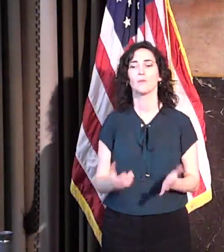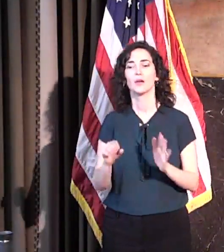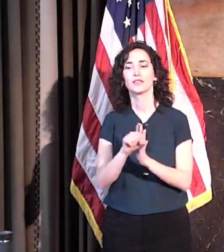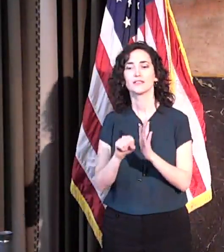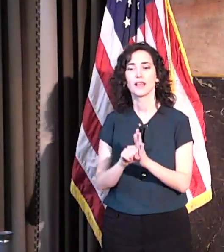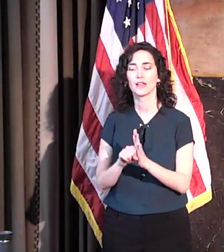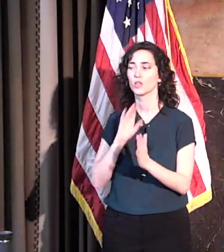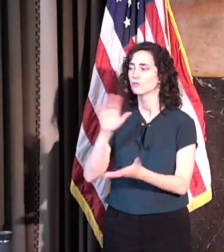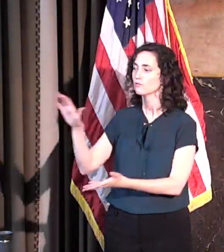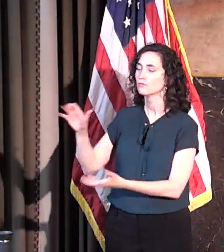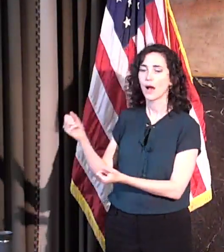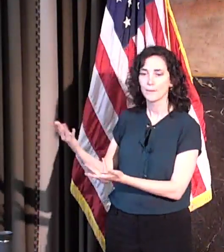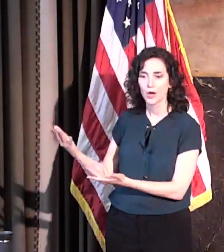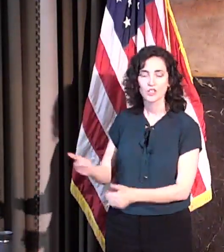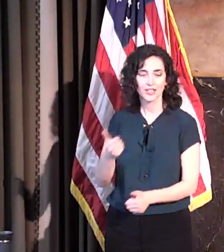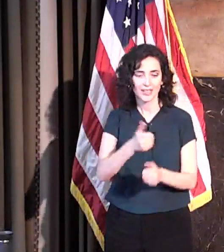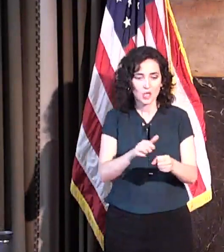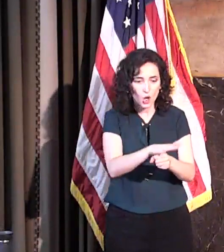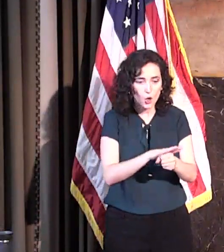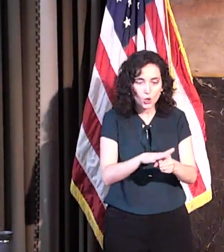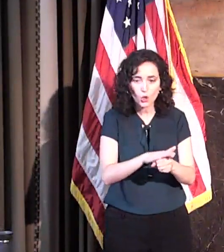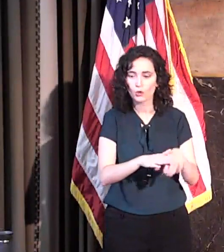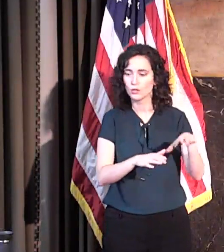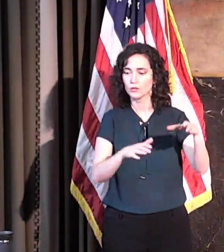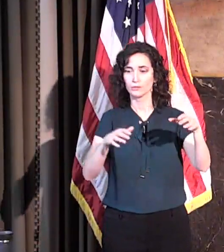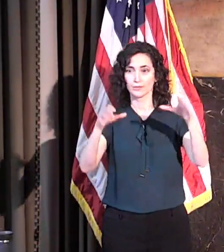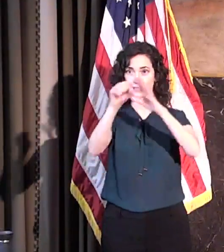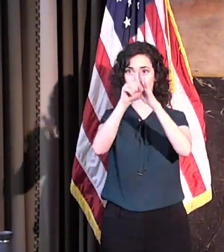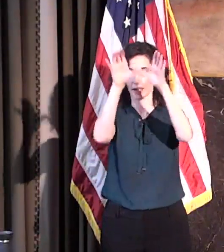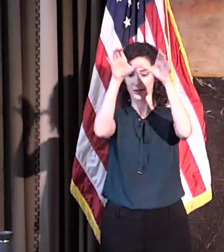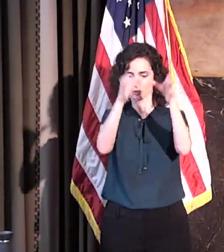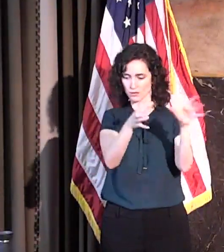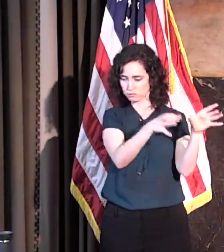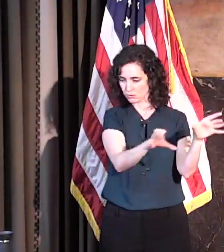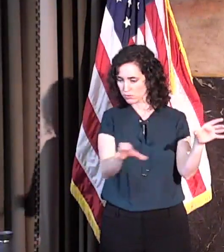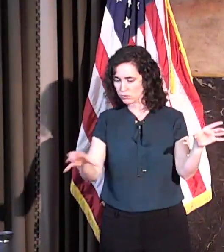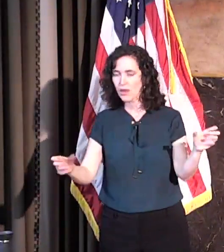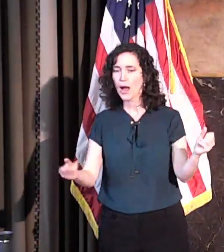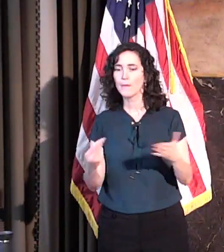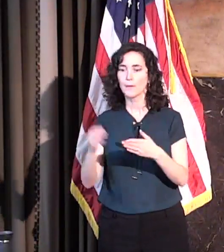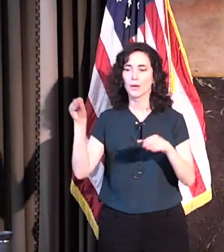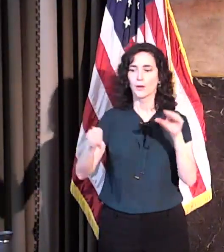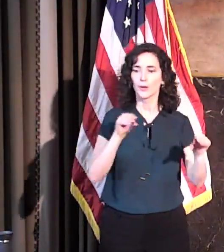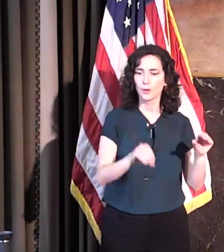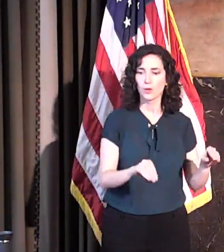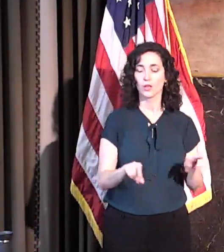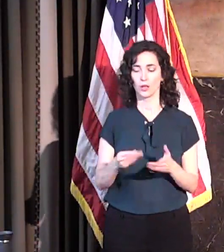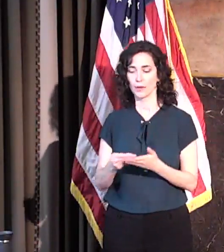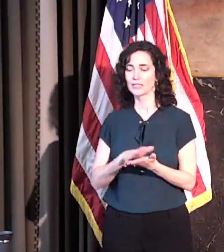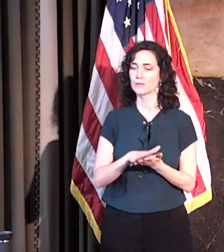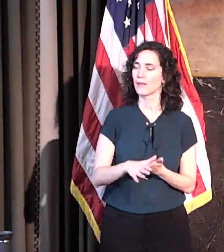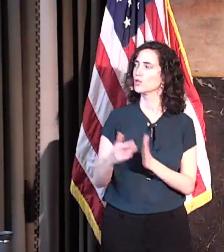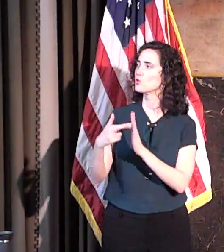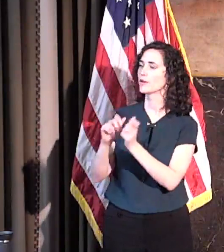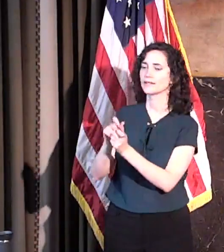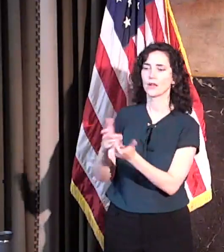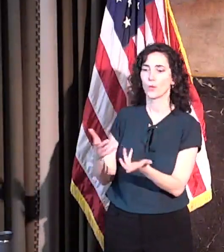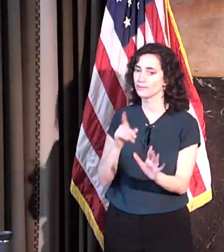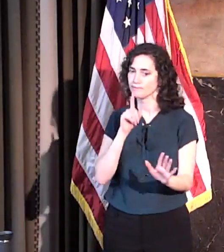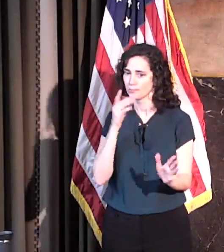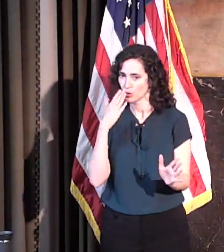how much each local political subdivision, what the rules are going to be around the expenditure of those funds. And the funds are supposed to